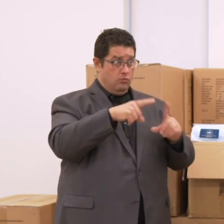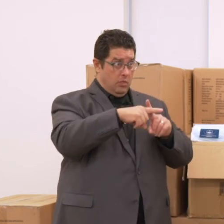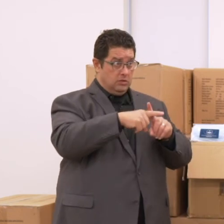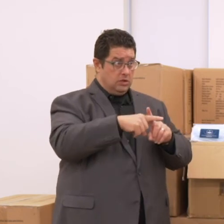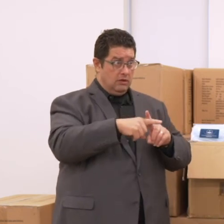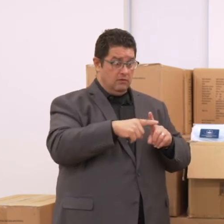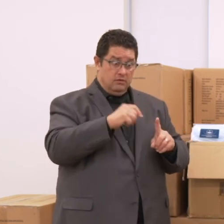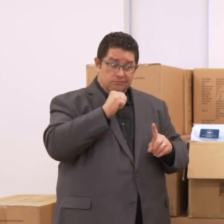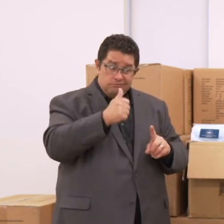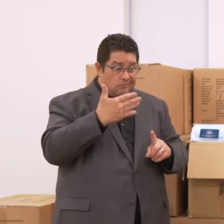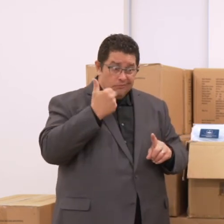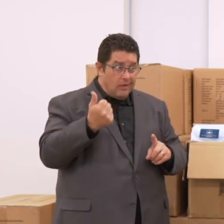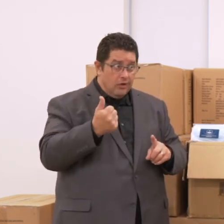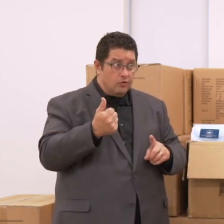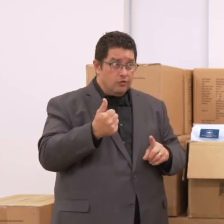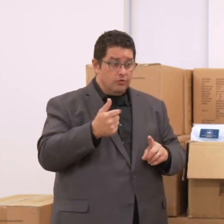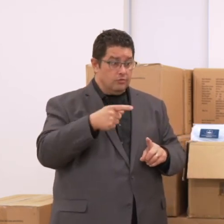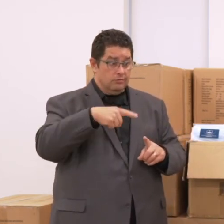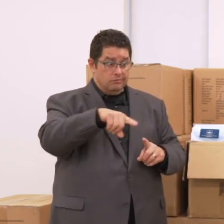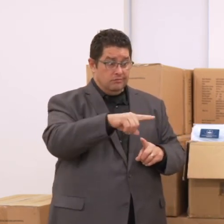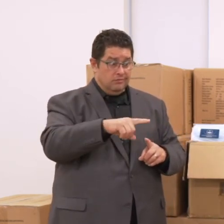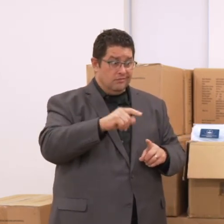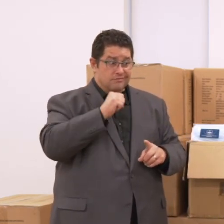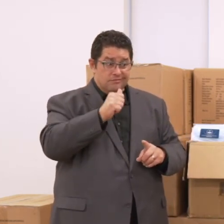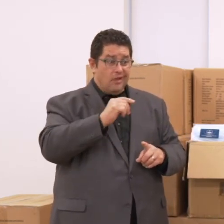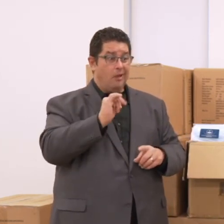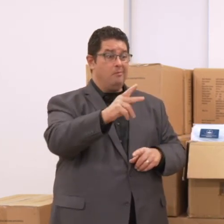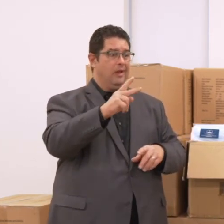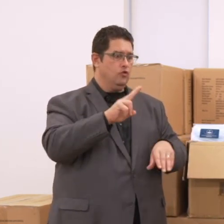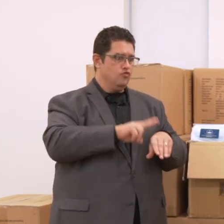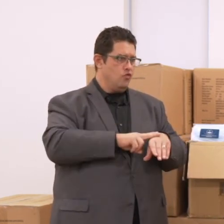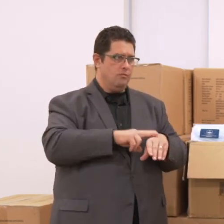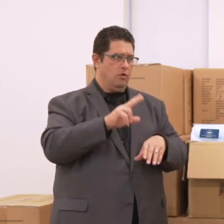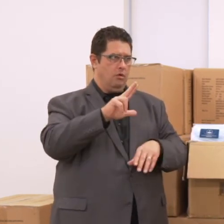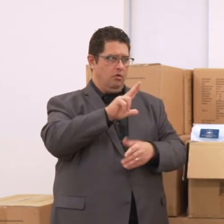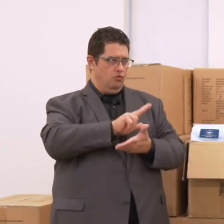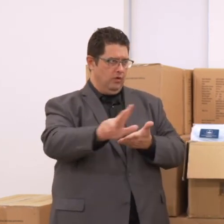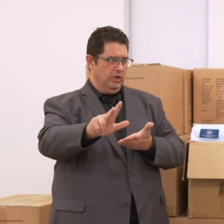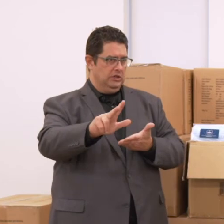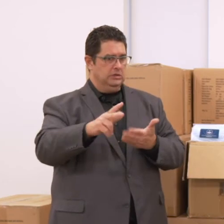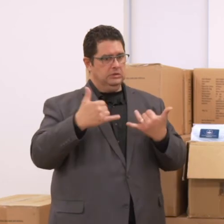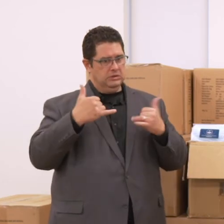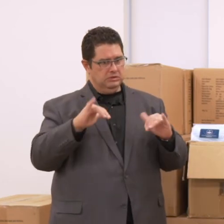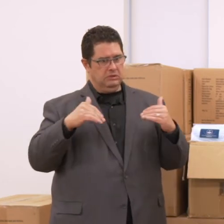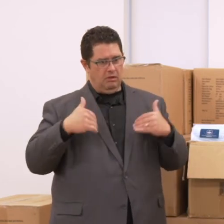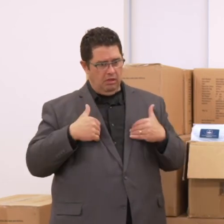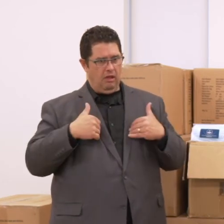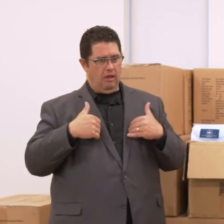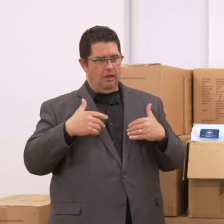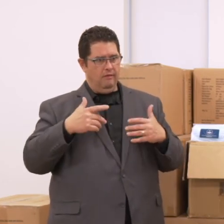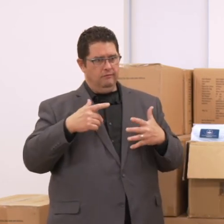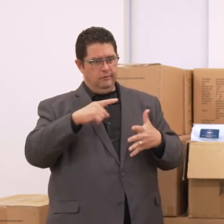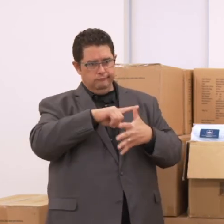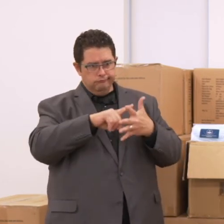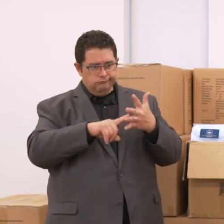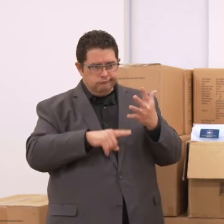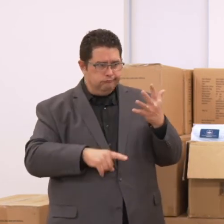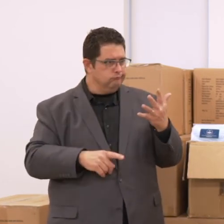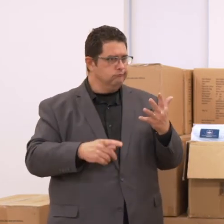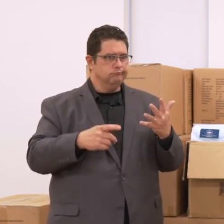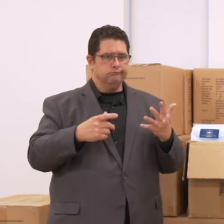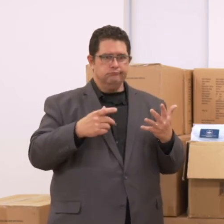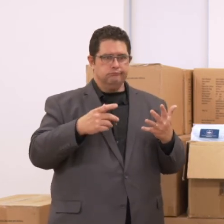people who are infected with COVID-19 are not back to normal in 3 weeks. They just still have residual effects, either peripheral neuropathies